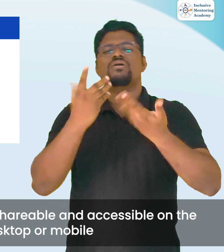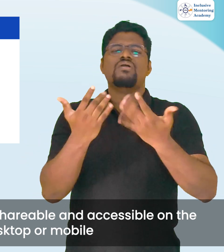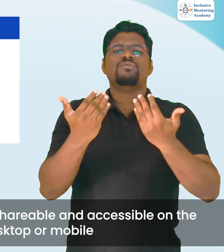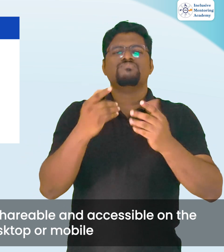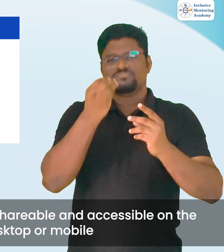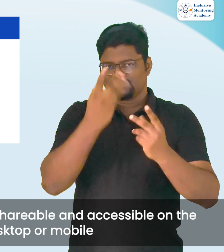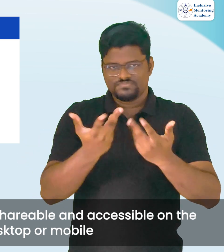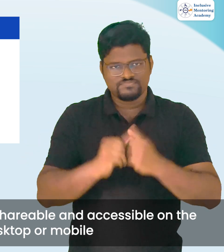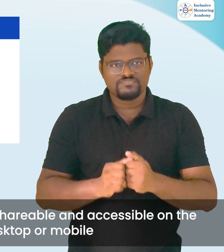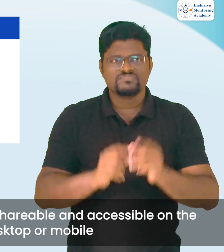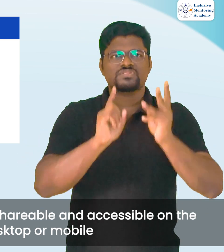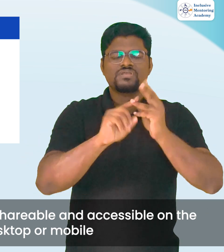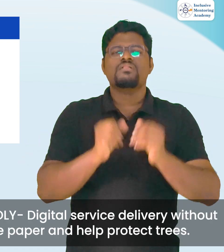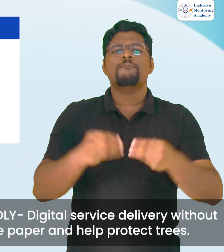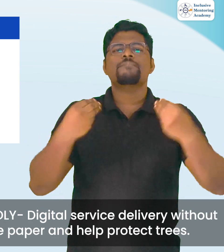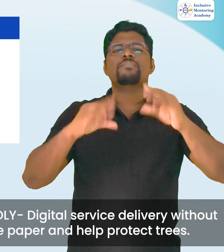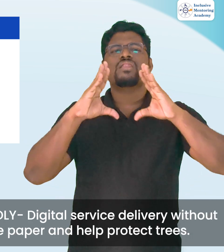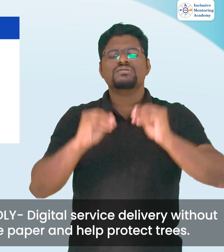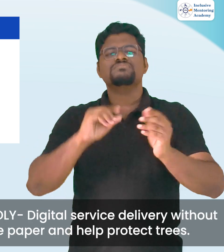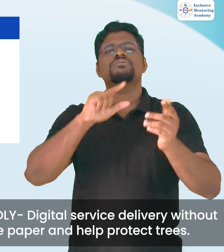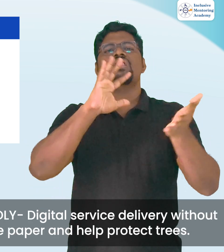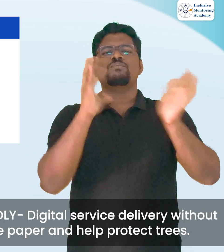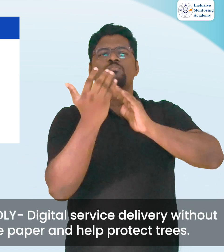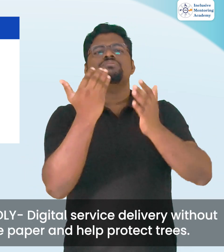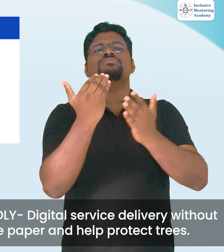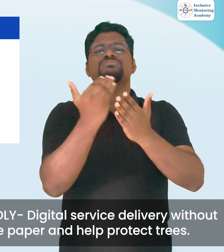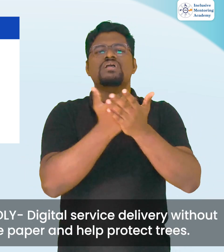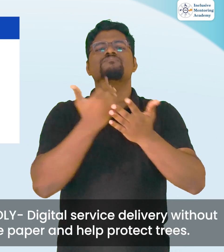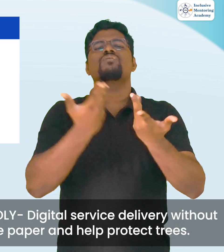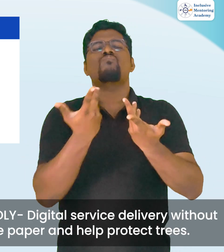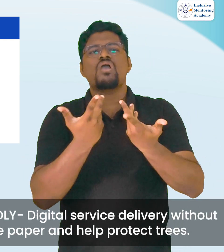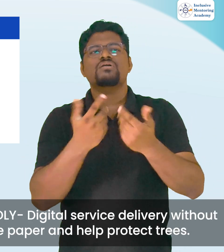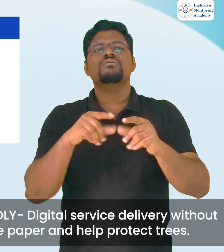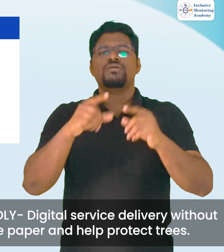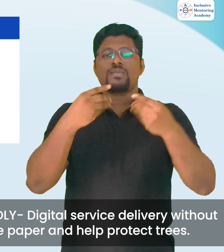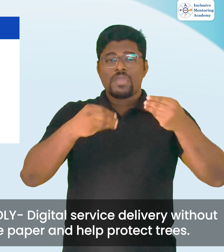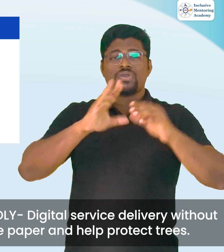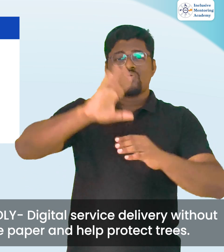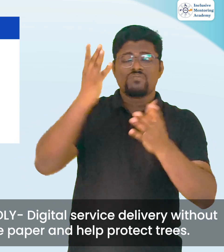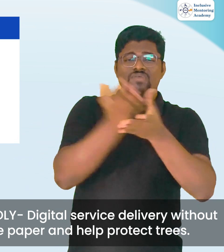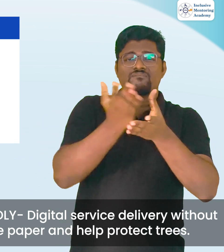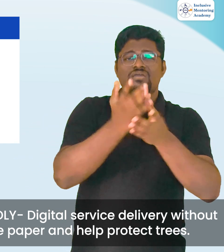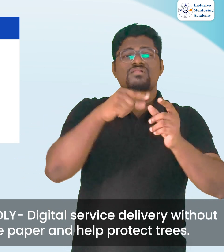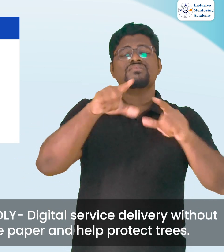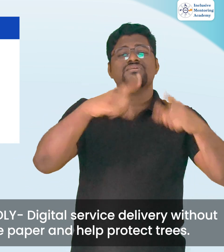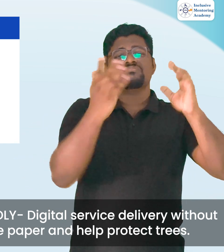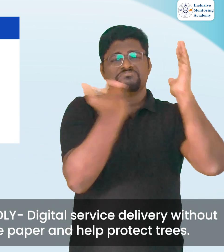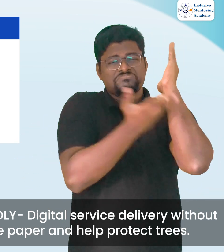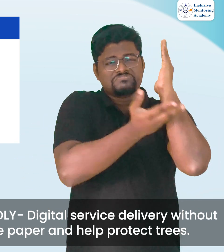or mobile. Number 3. Paperless and environment friendly. Digital service delivery